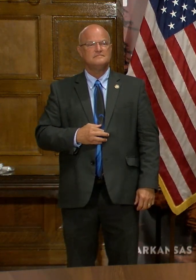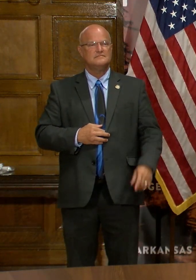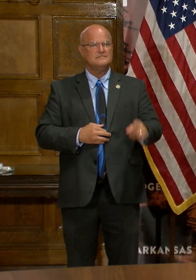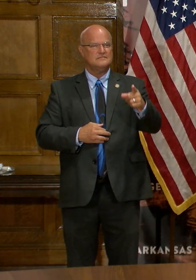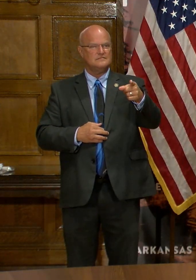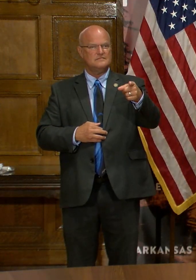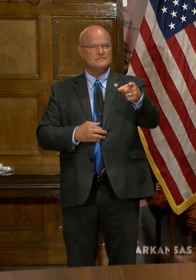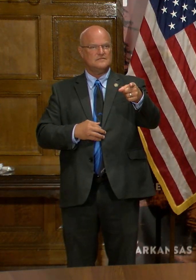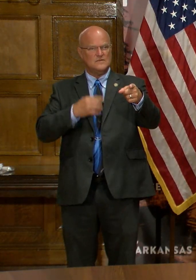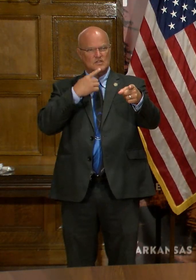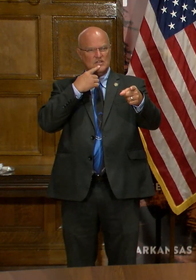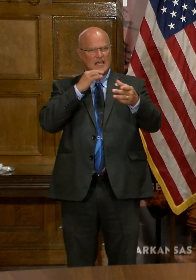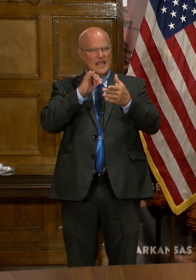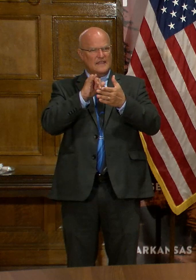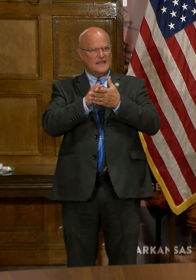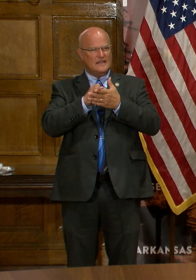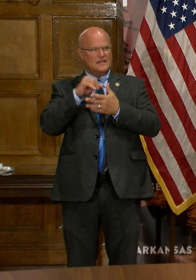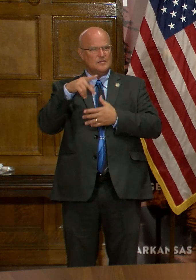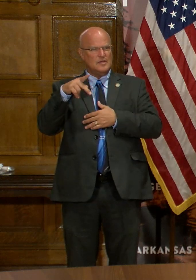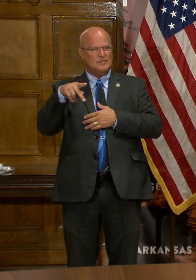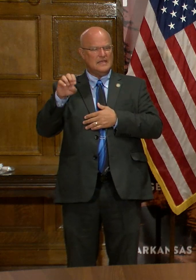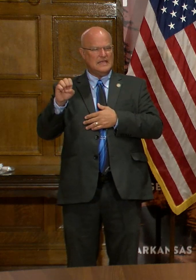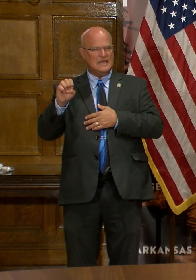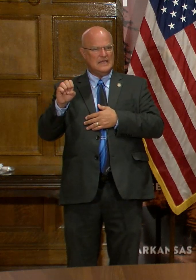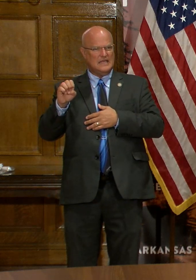Sorry, did you say that the PPE